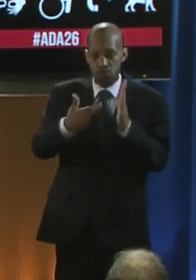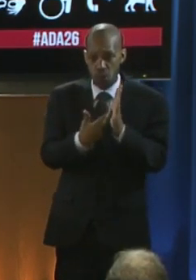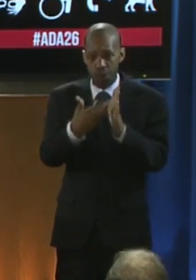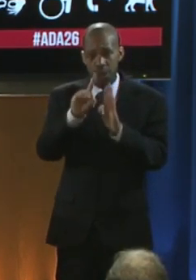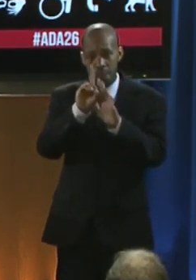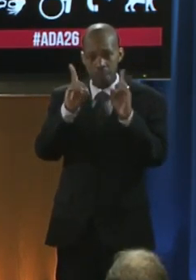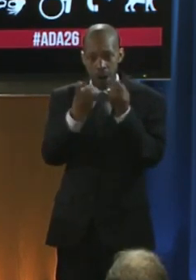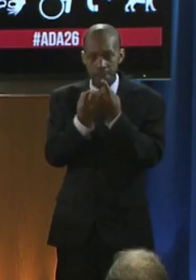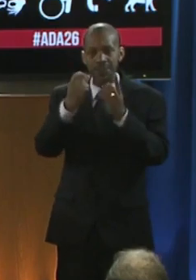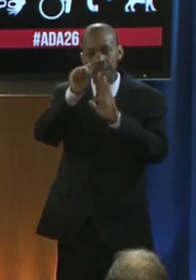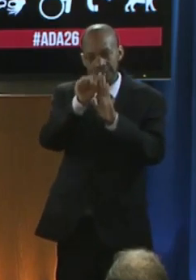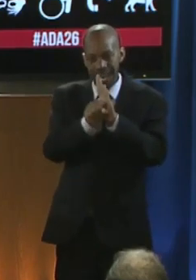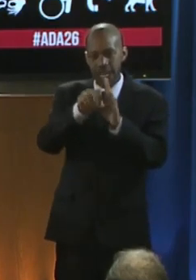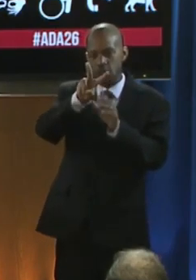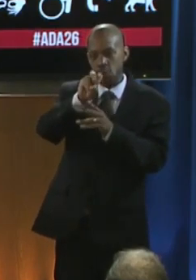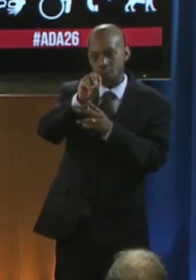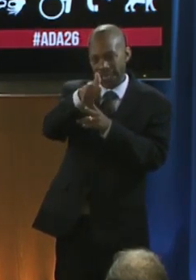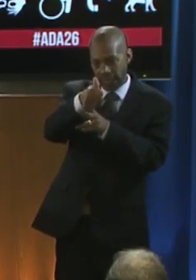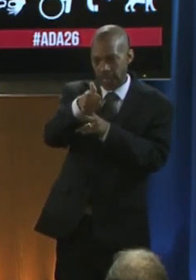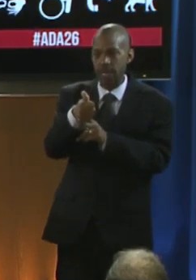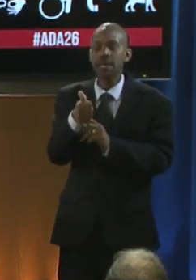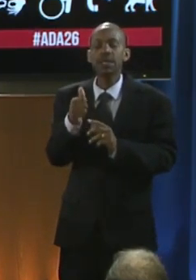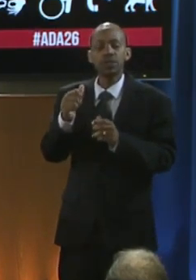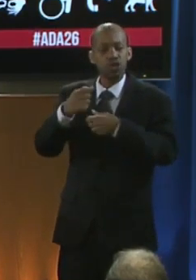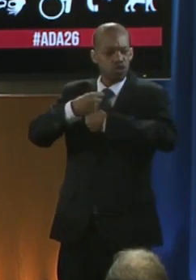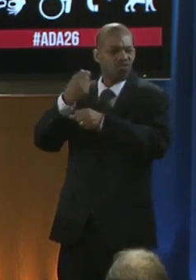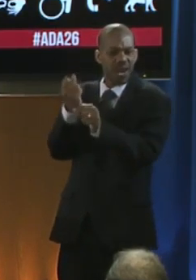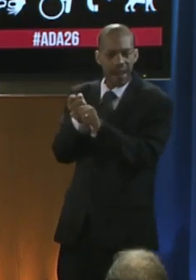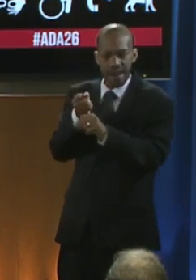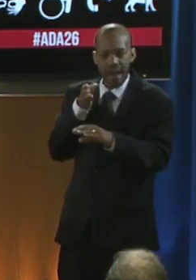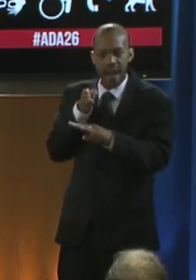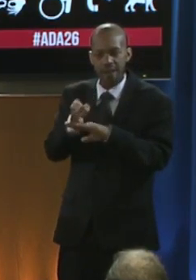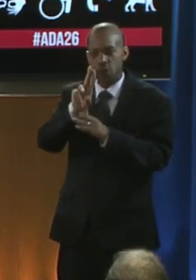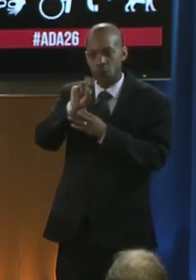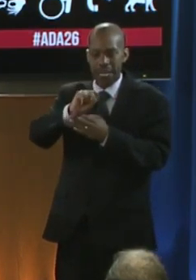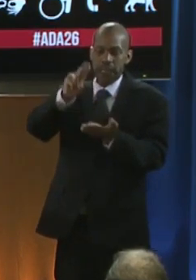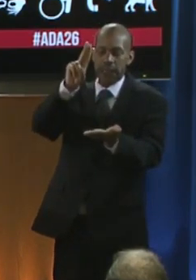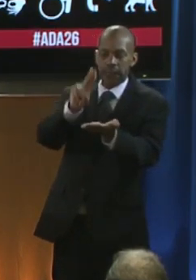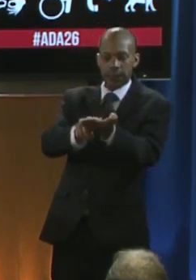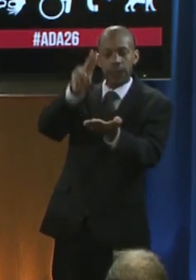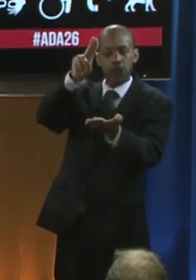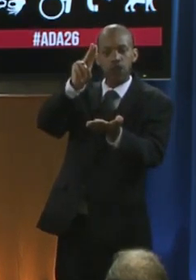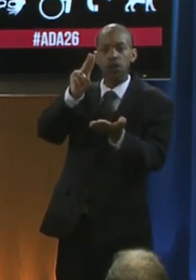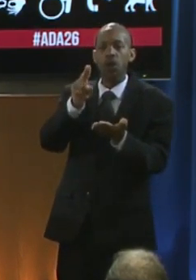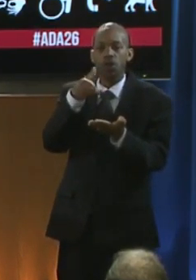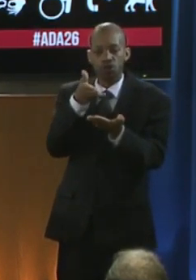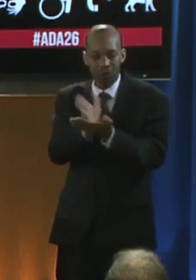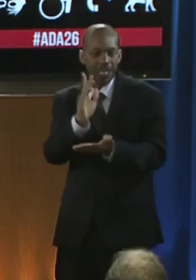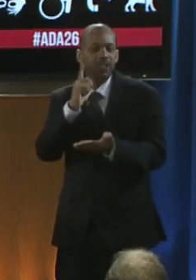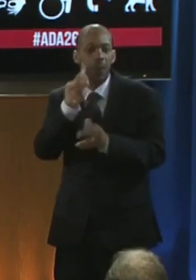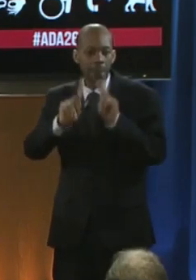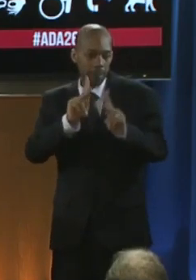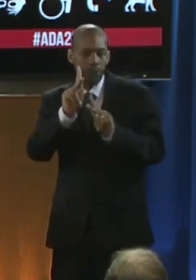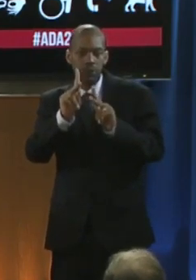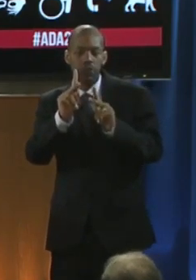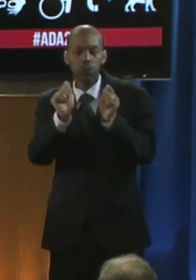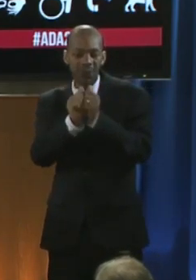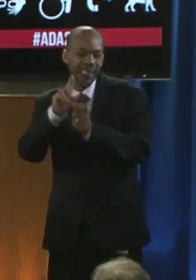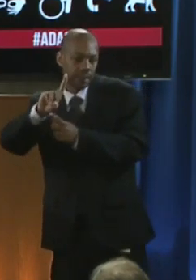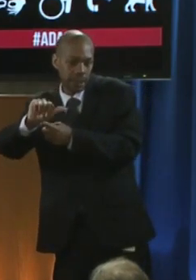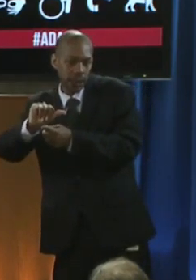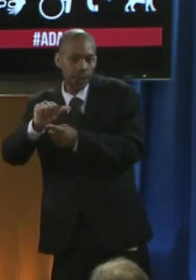Department of State in 2010, a post created following the U.S. signature of the Convention on the Rights of Persons with